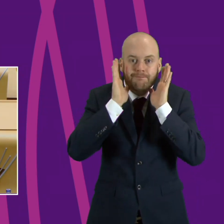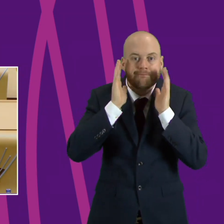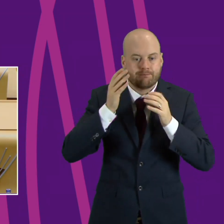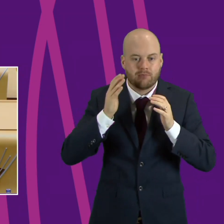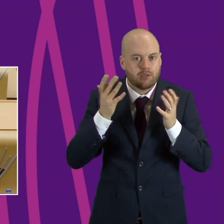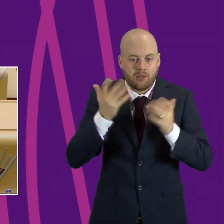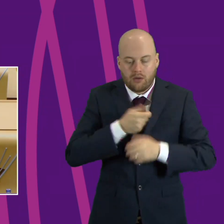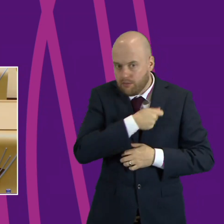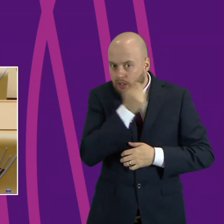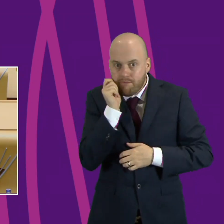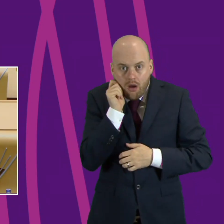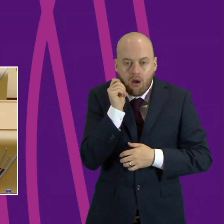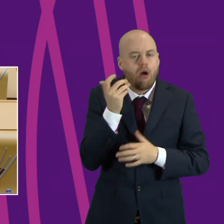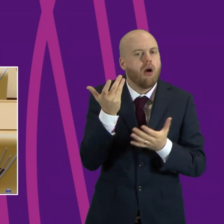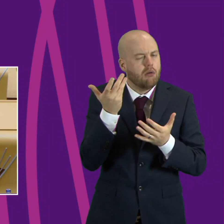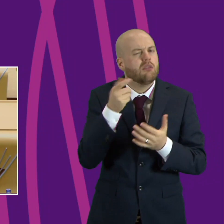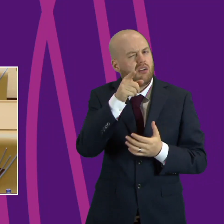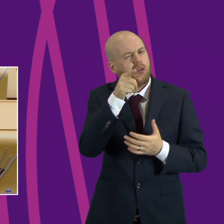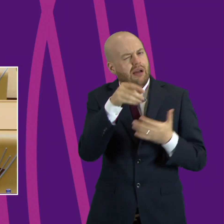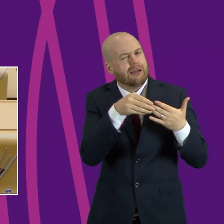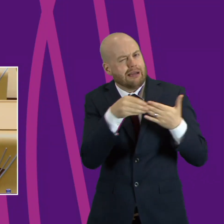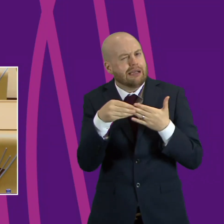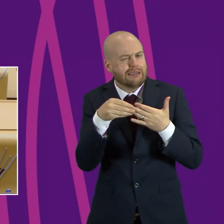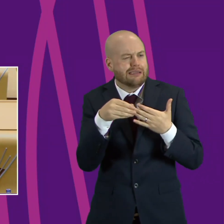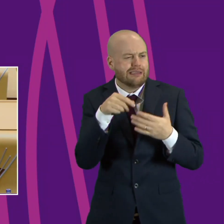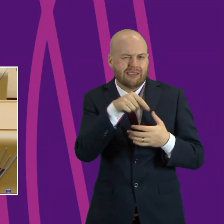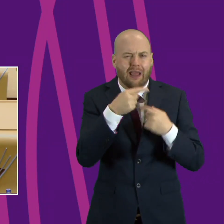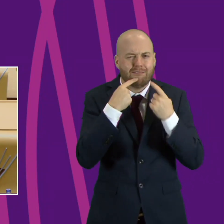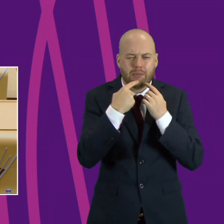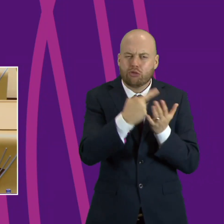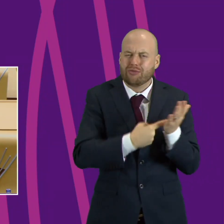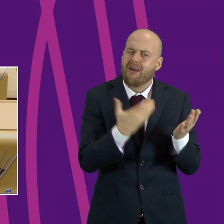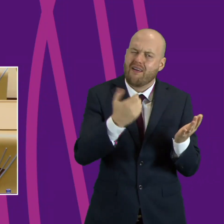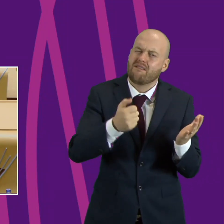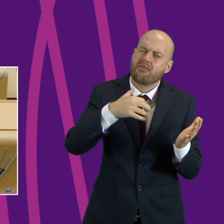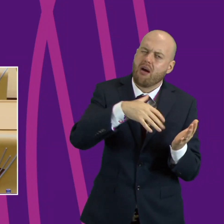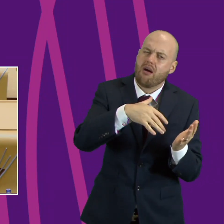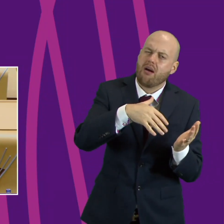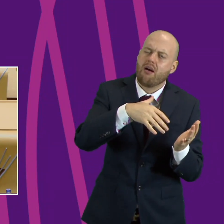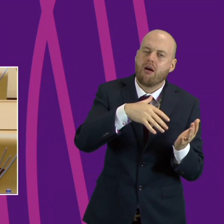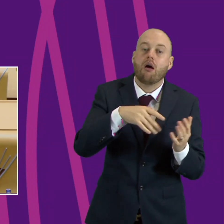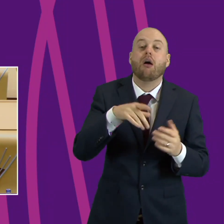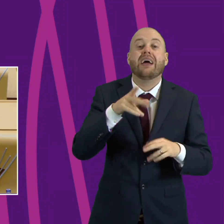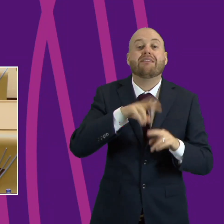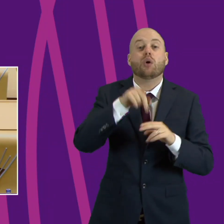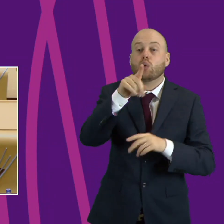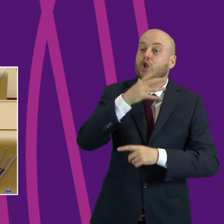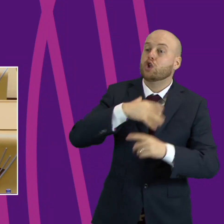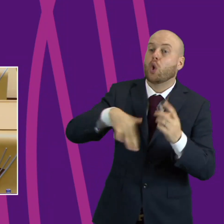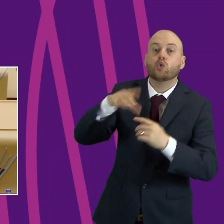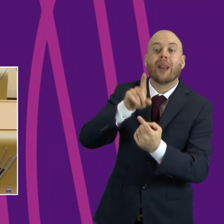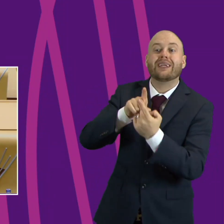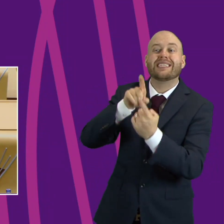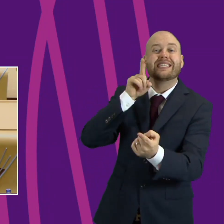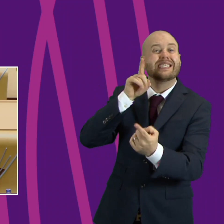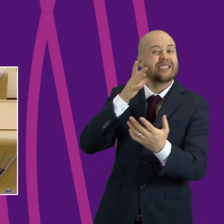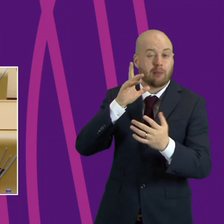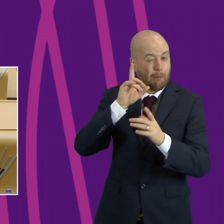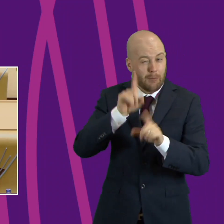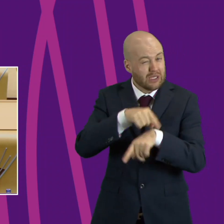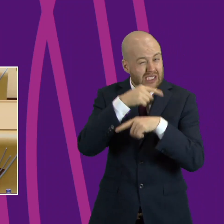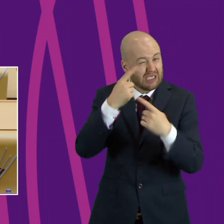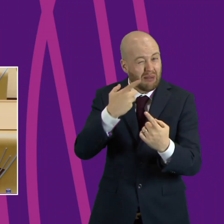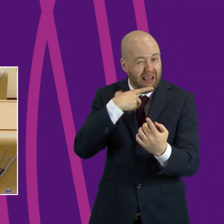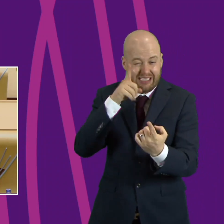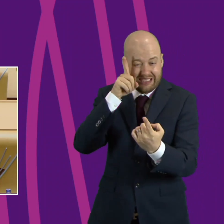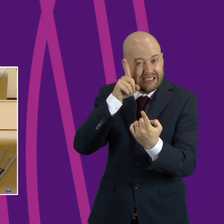there for people to use those in situations where social distancing is not possible or is more difficult.